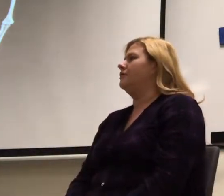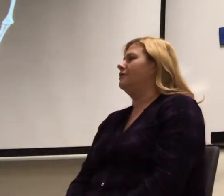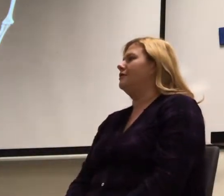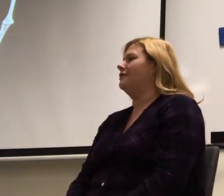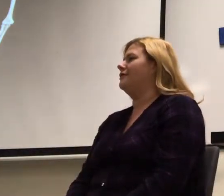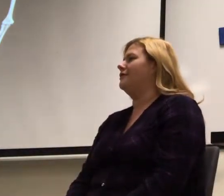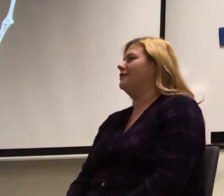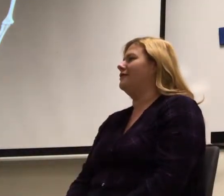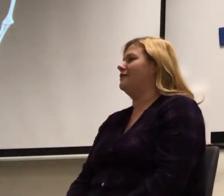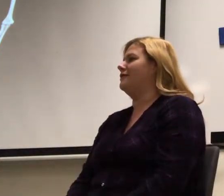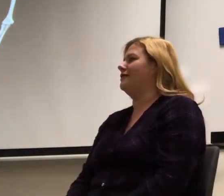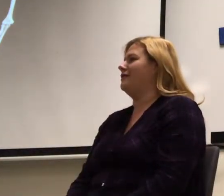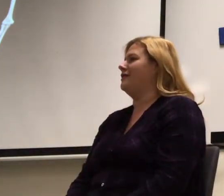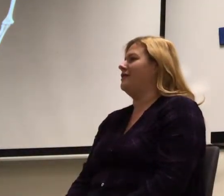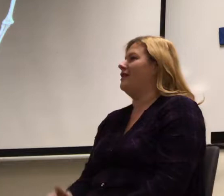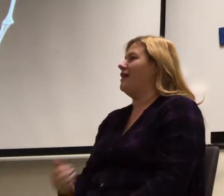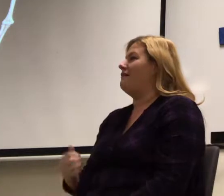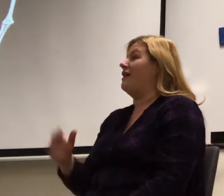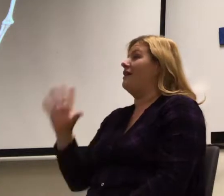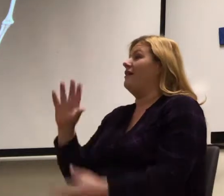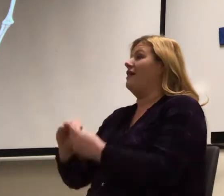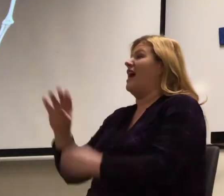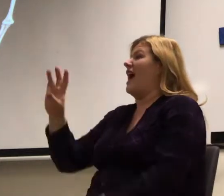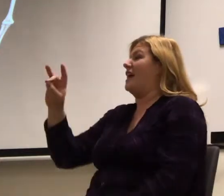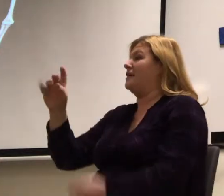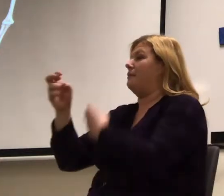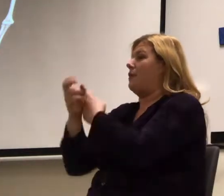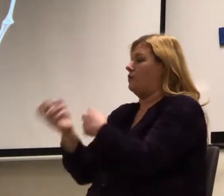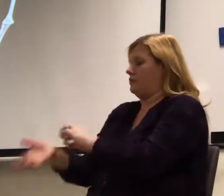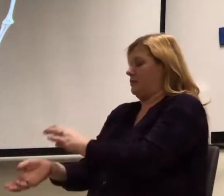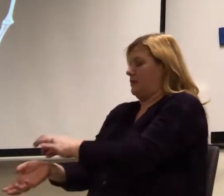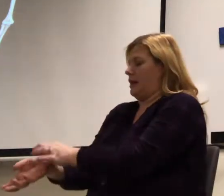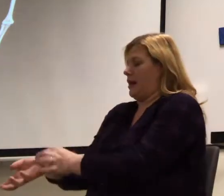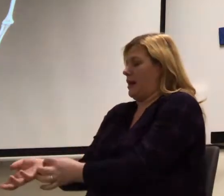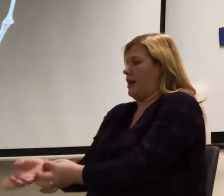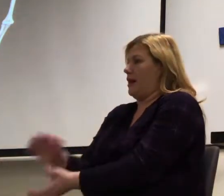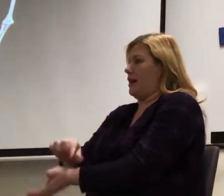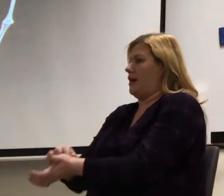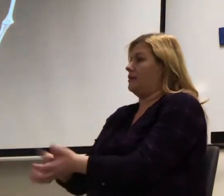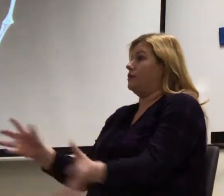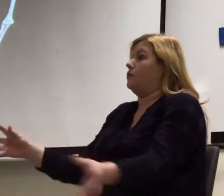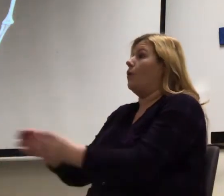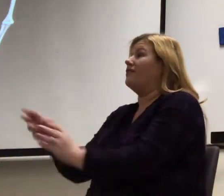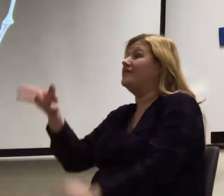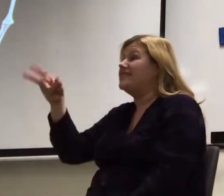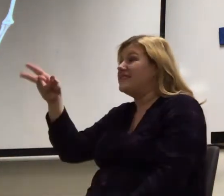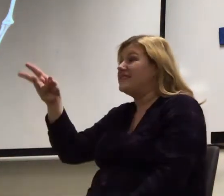You have 8 in each wrist, so for a total of 16.